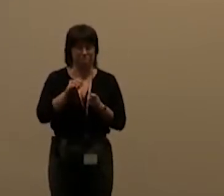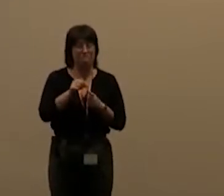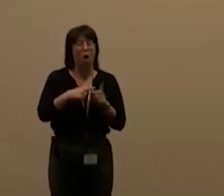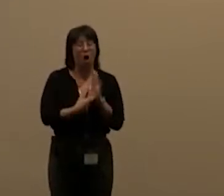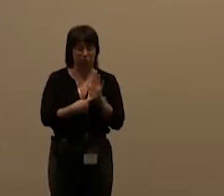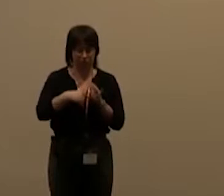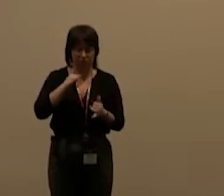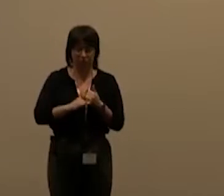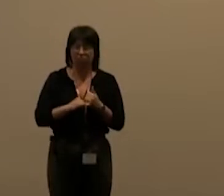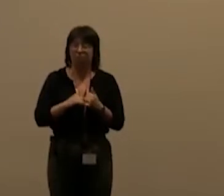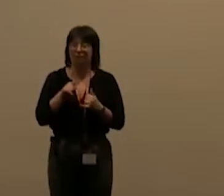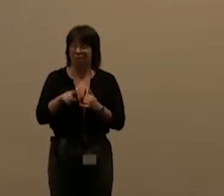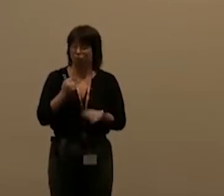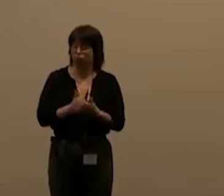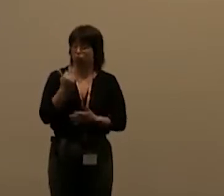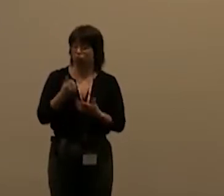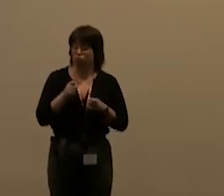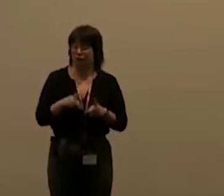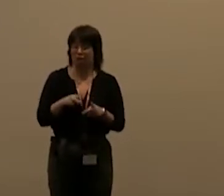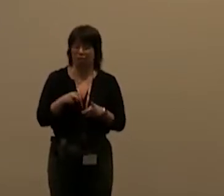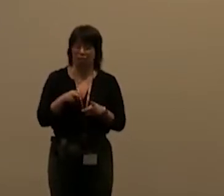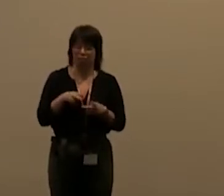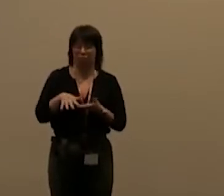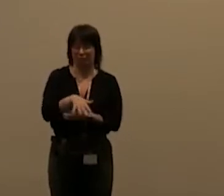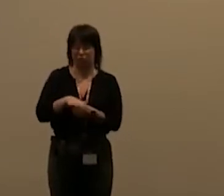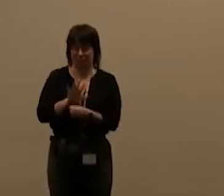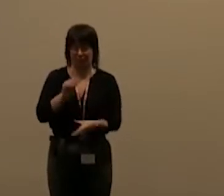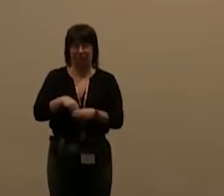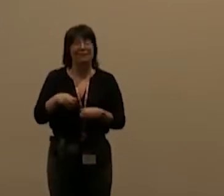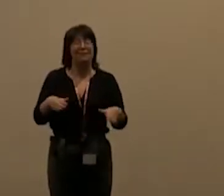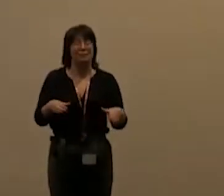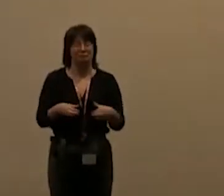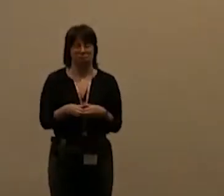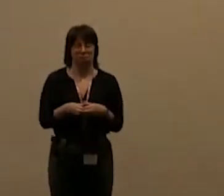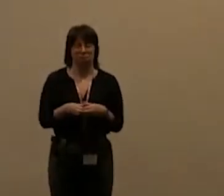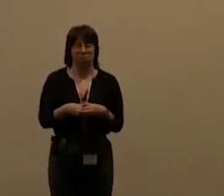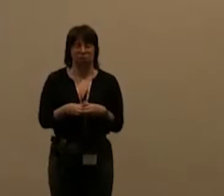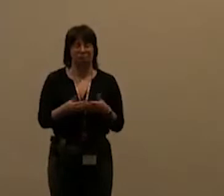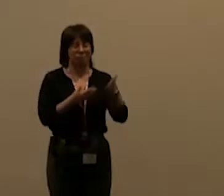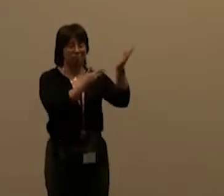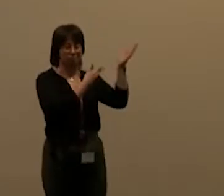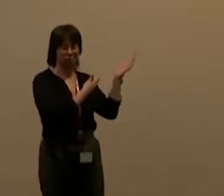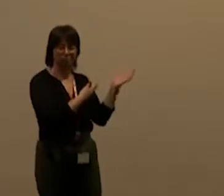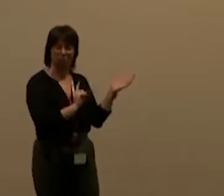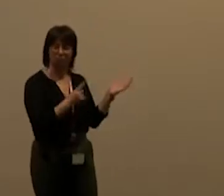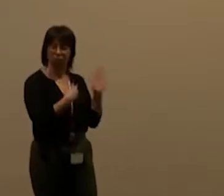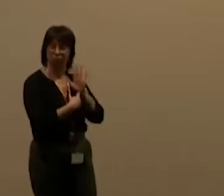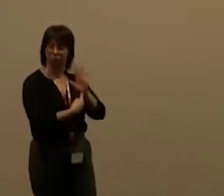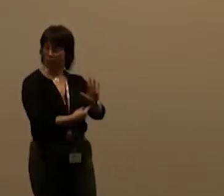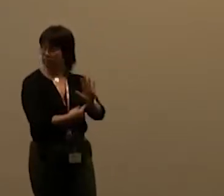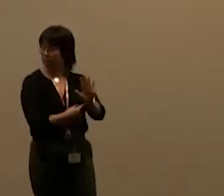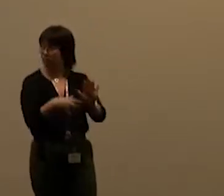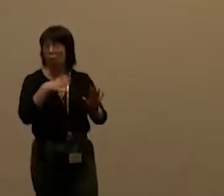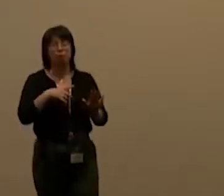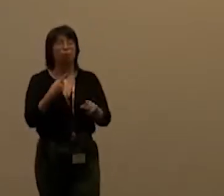ways to get started with integrating low-code scenarios inside of Teams. So leading me here into my first demo, I want to